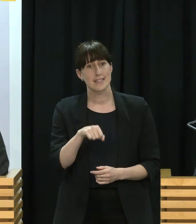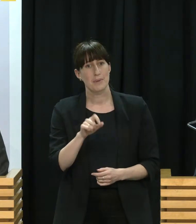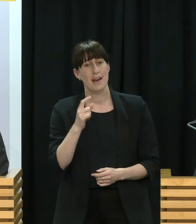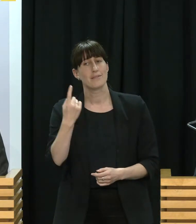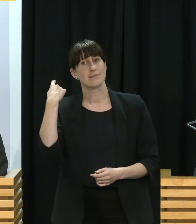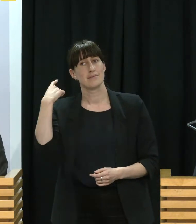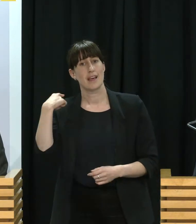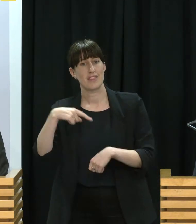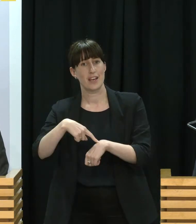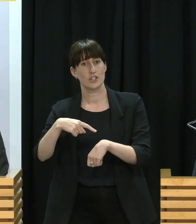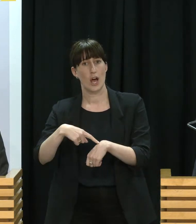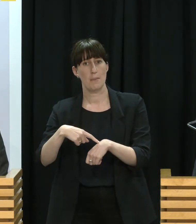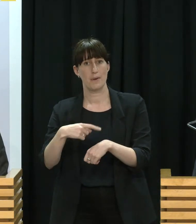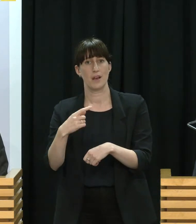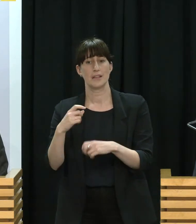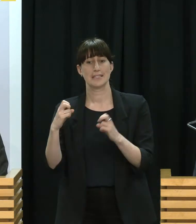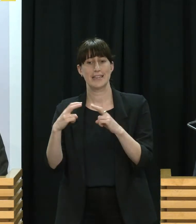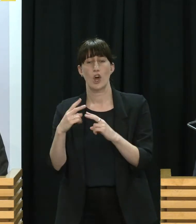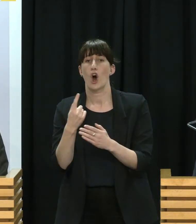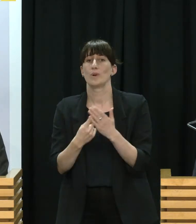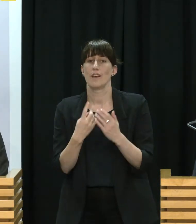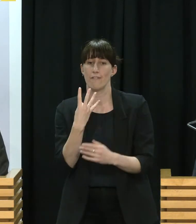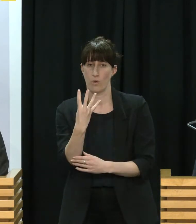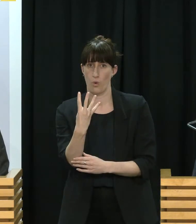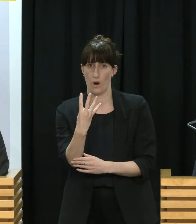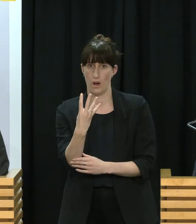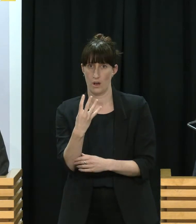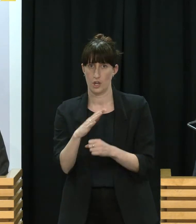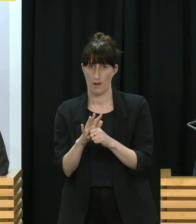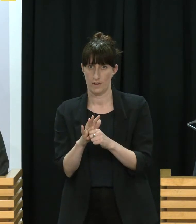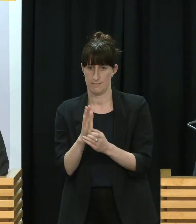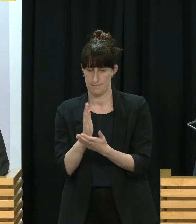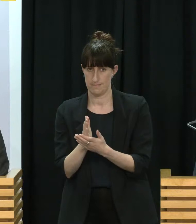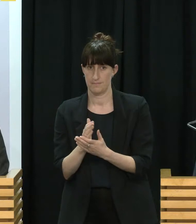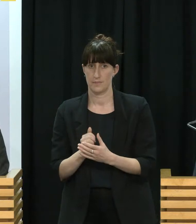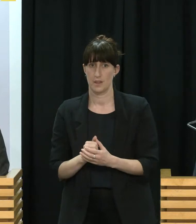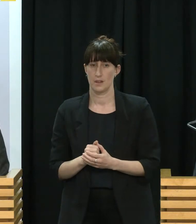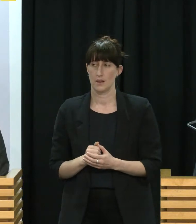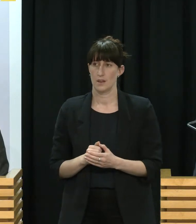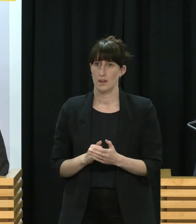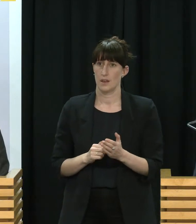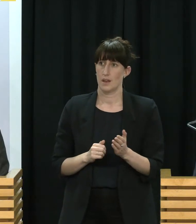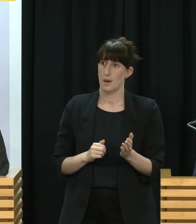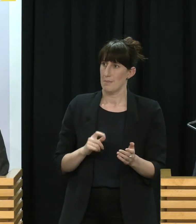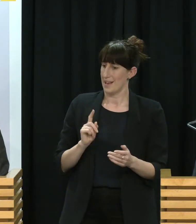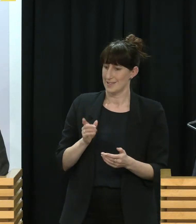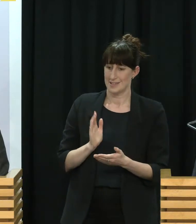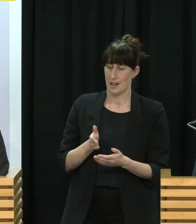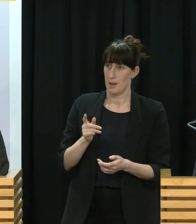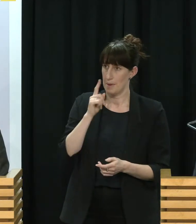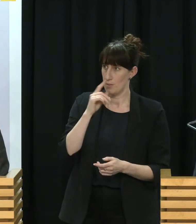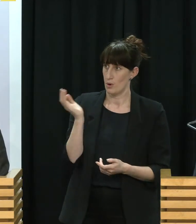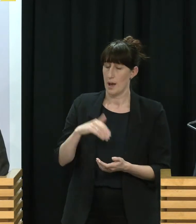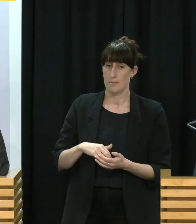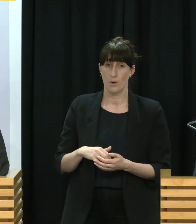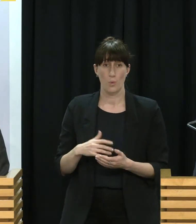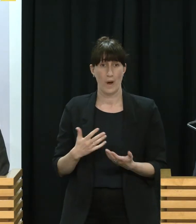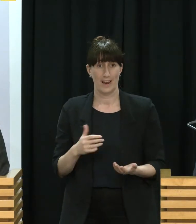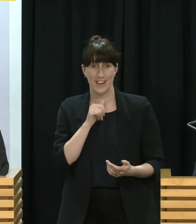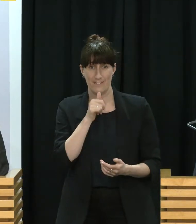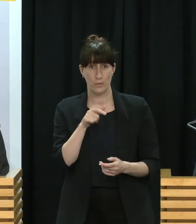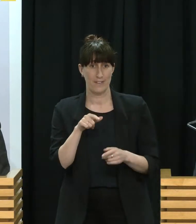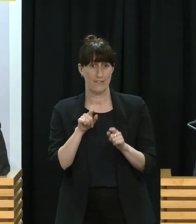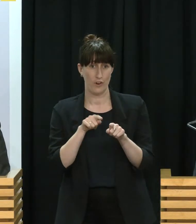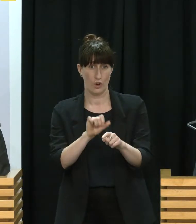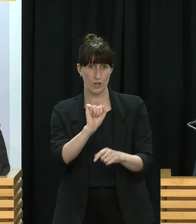there are no cases here, but there was still someone that came through. Well, if we were going to take that approach, then we wouldn't have any international travel at all. We wouldn't have any